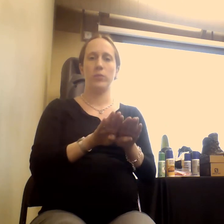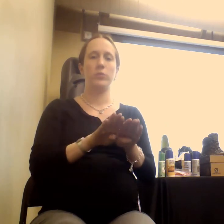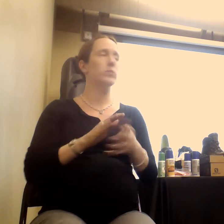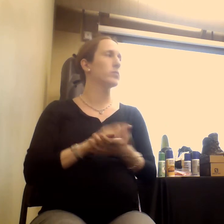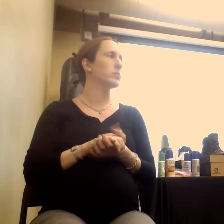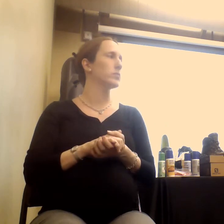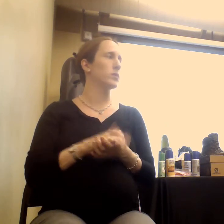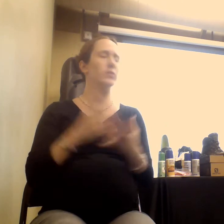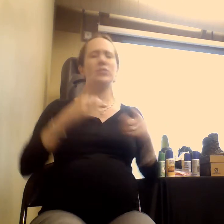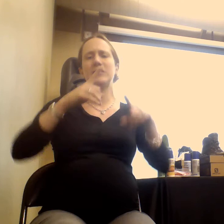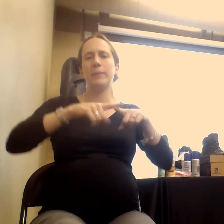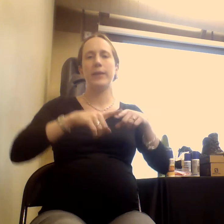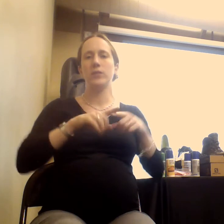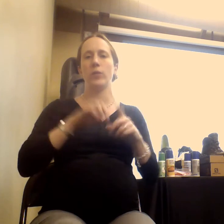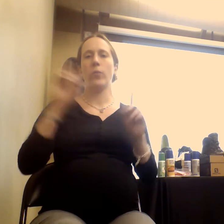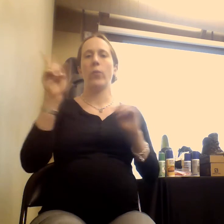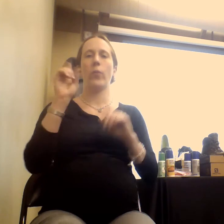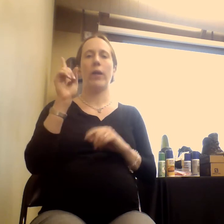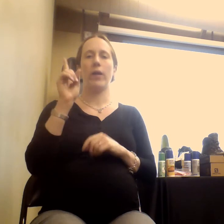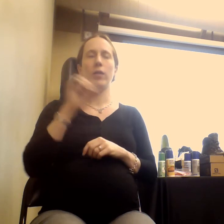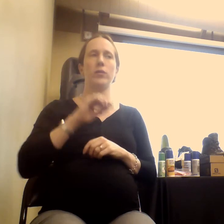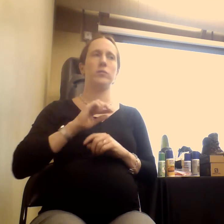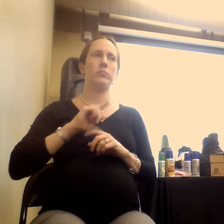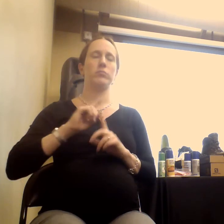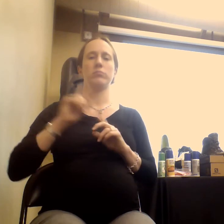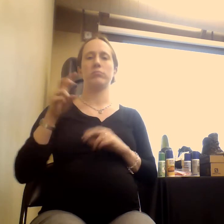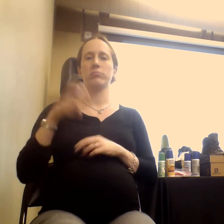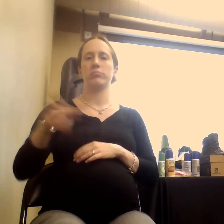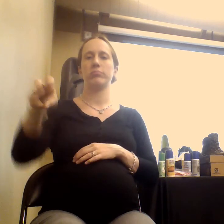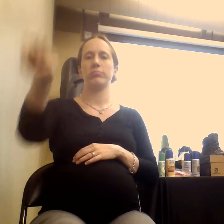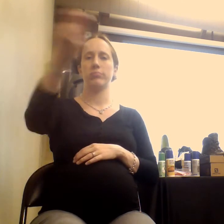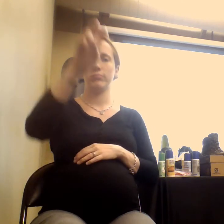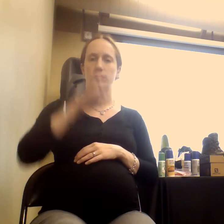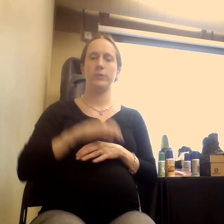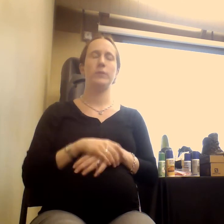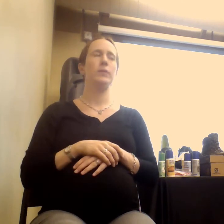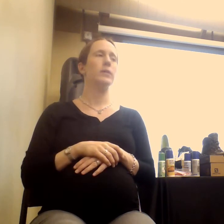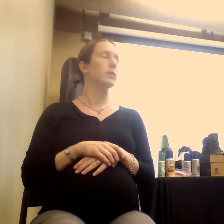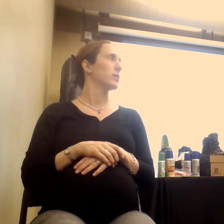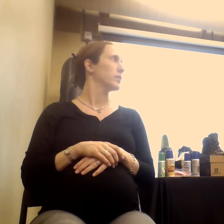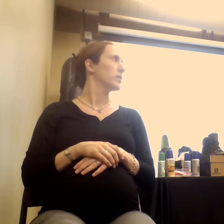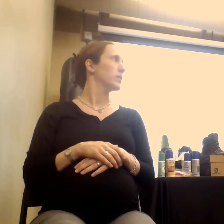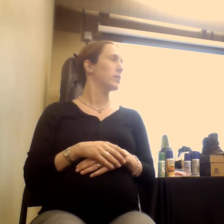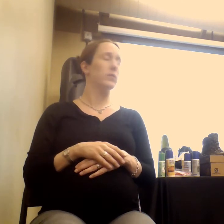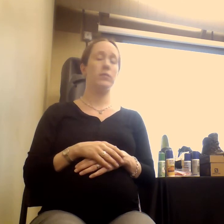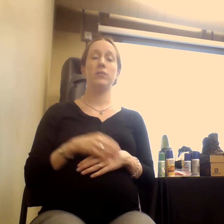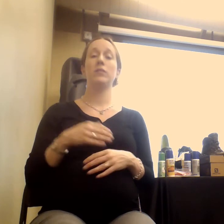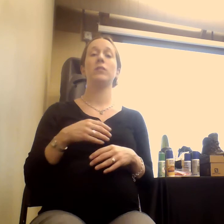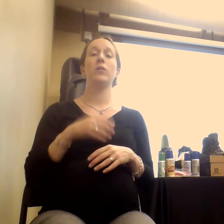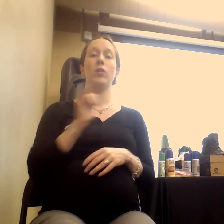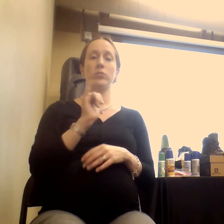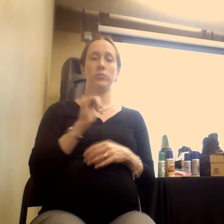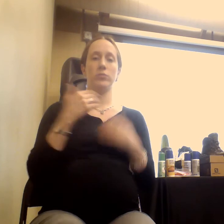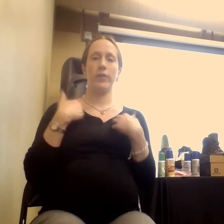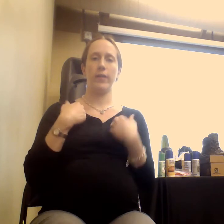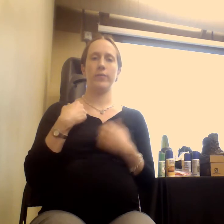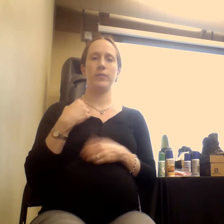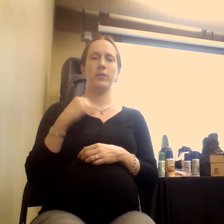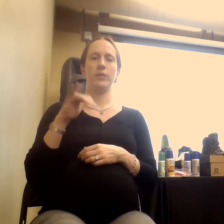but just know there's different shapes and sizes of those. And then we got the Yak Tracks, which